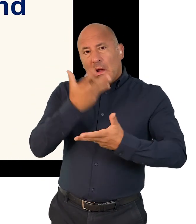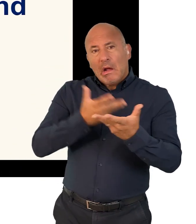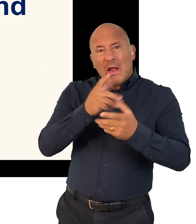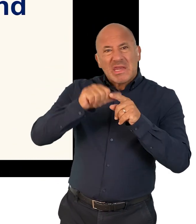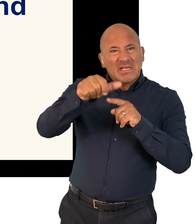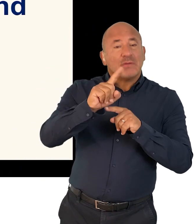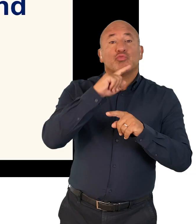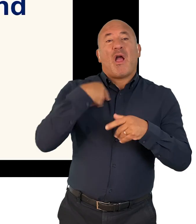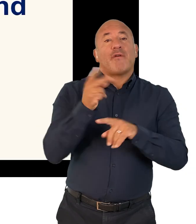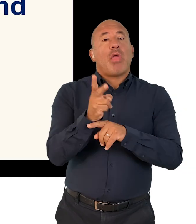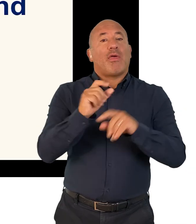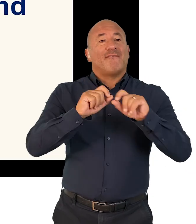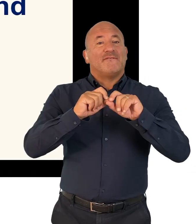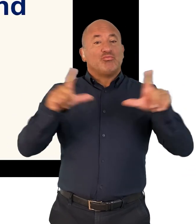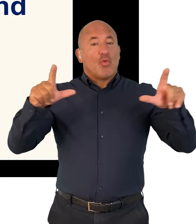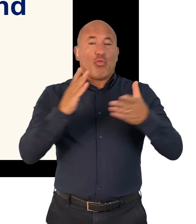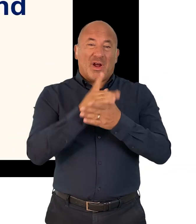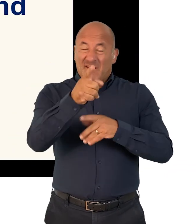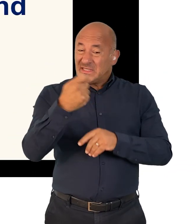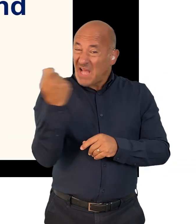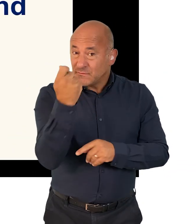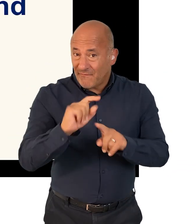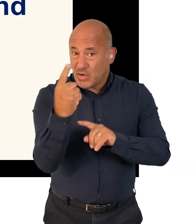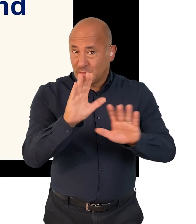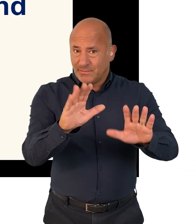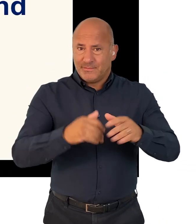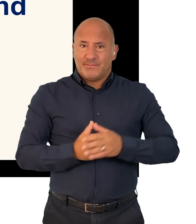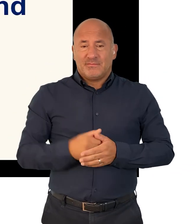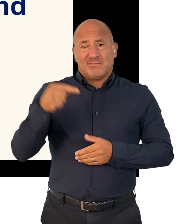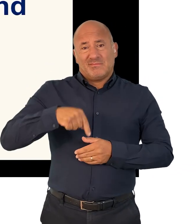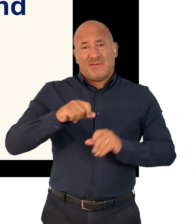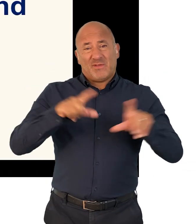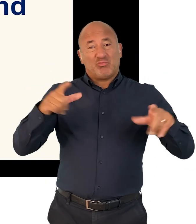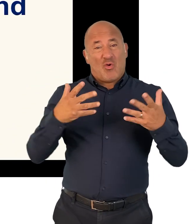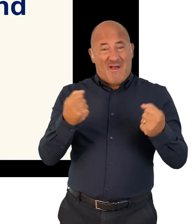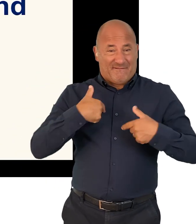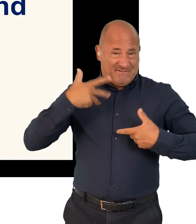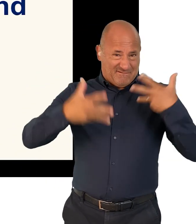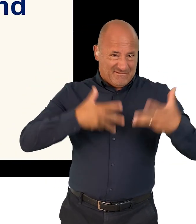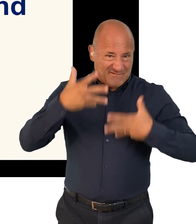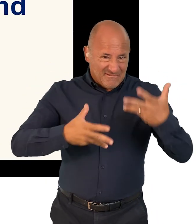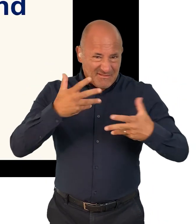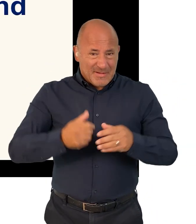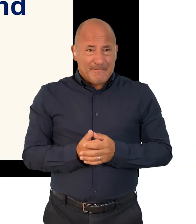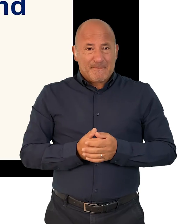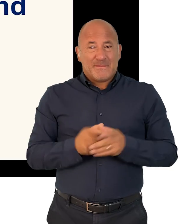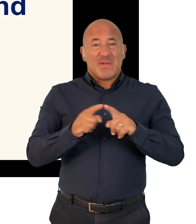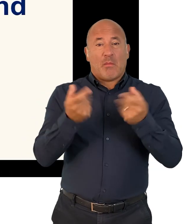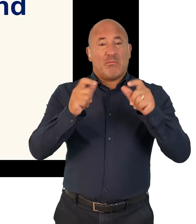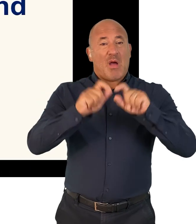to discuss next steps if your application is successful. This video guidance includes British Sign Language,